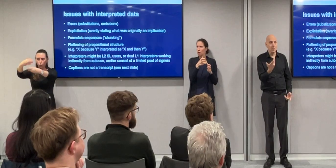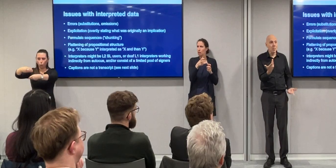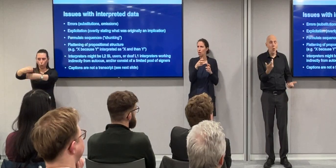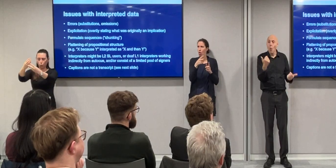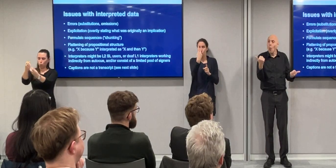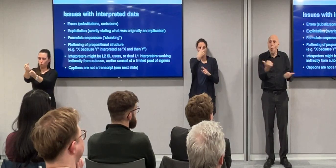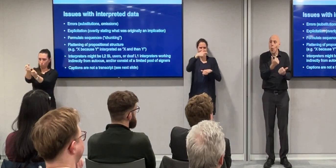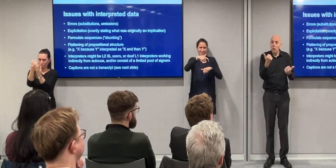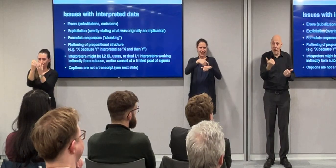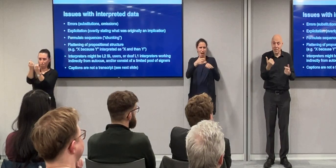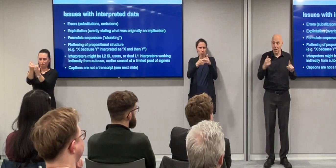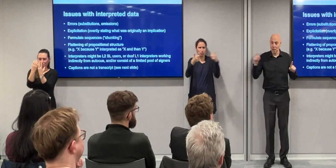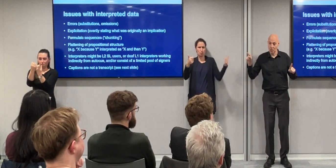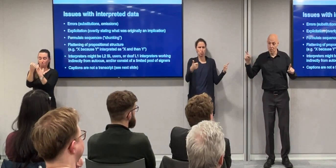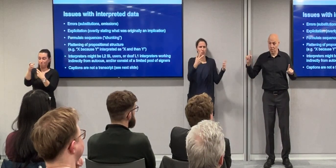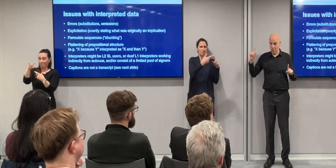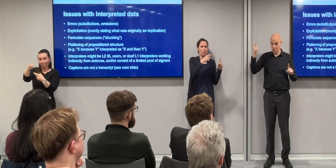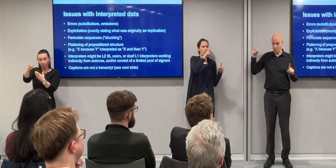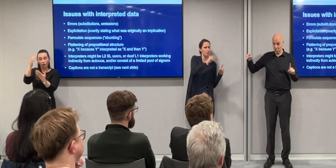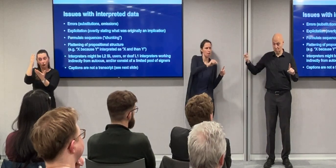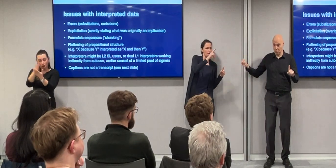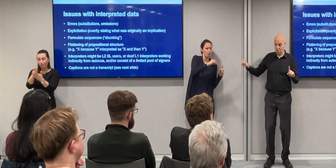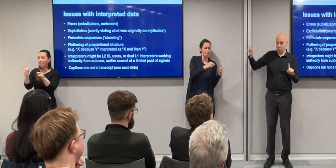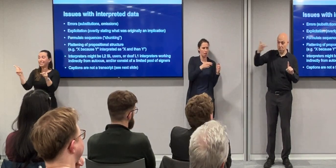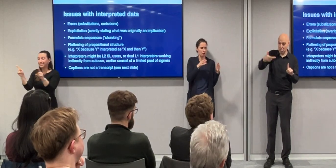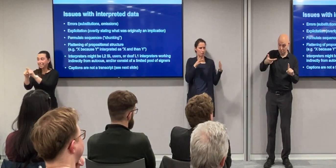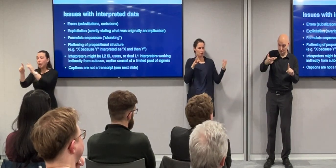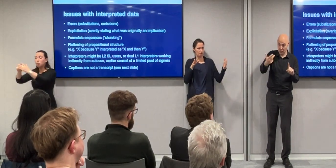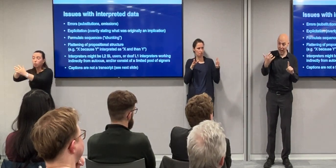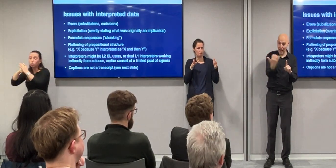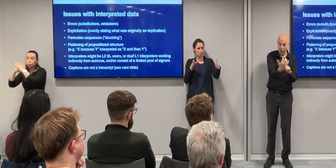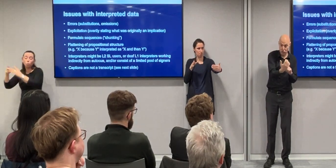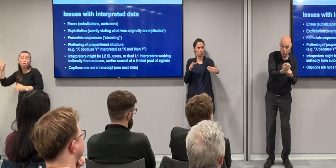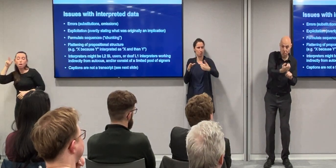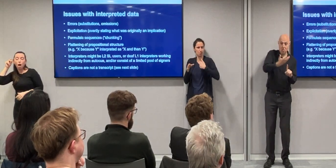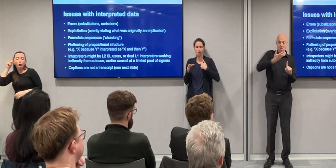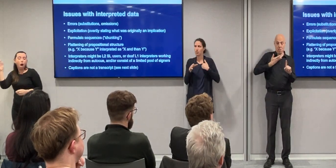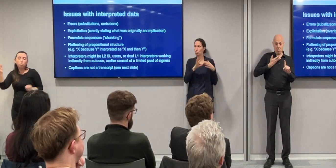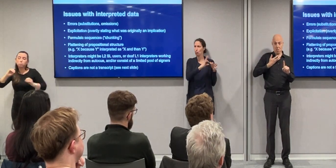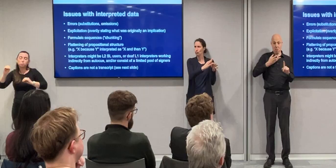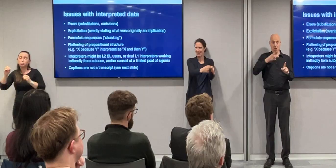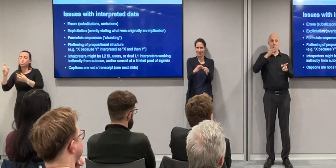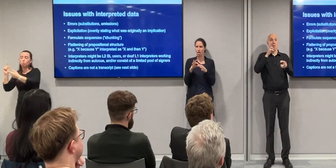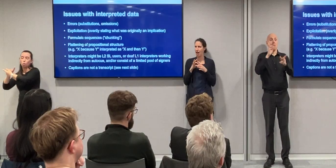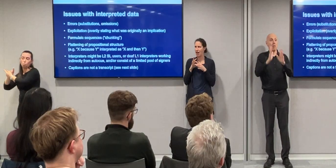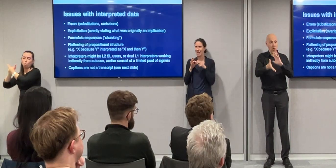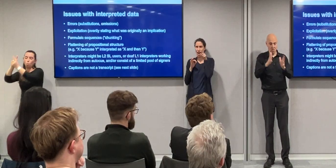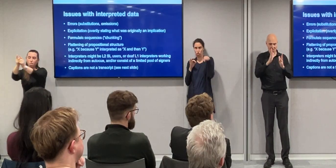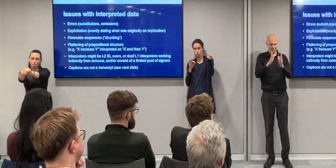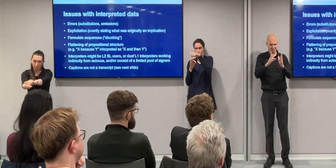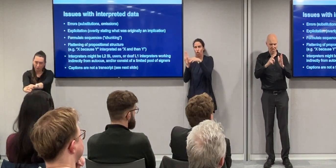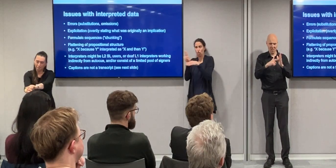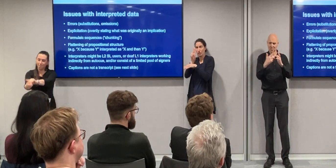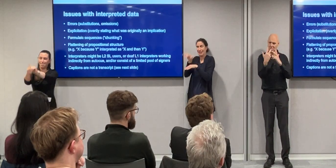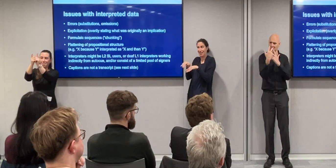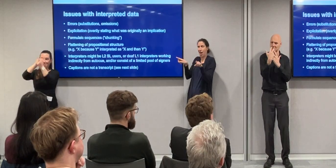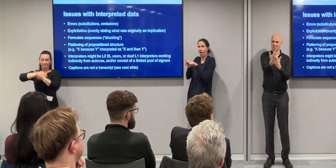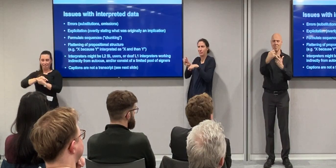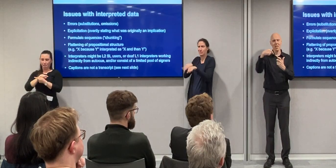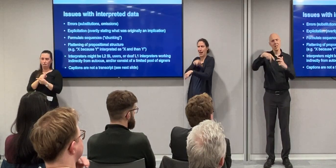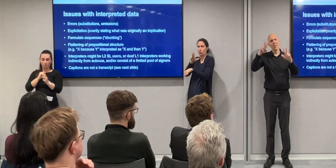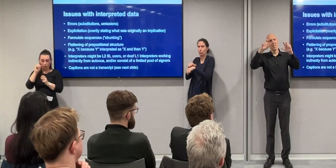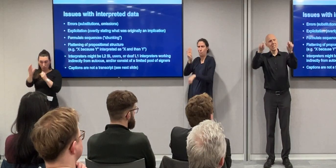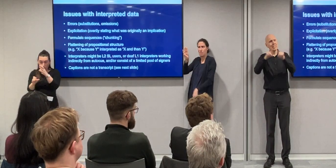one time removed from the source language, and then they're converting it into yet another language, and you're treating that as if it was natural